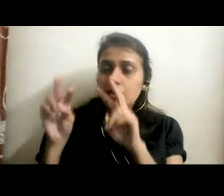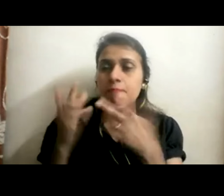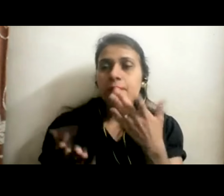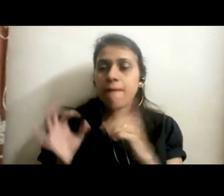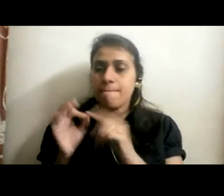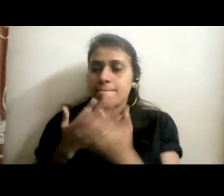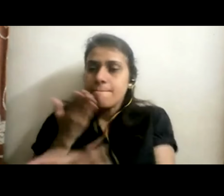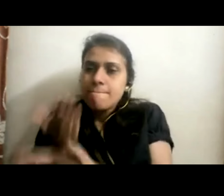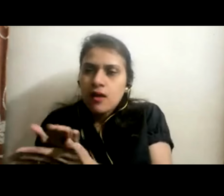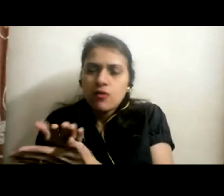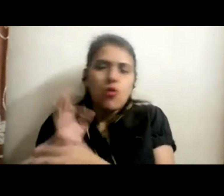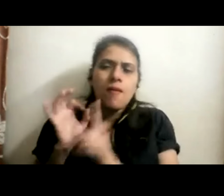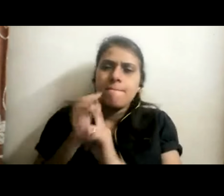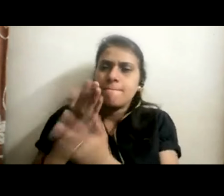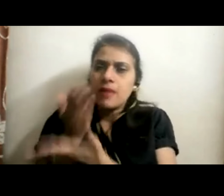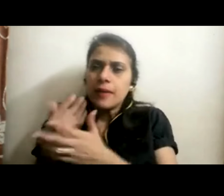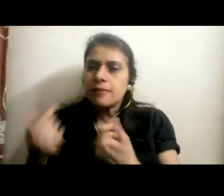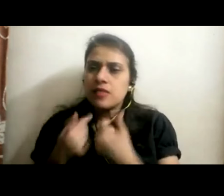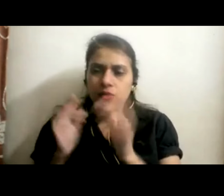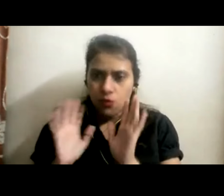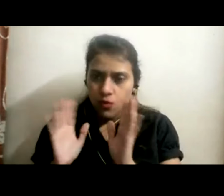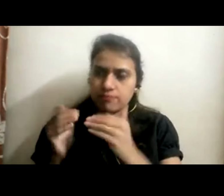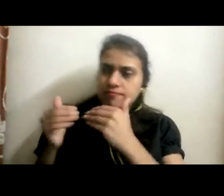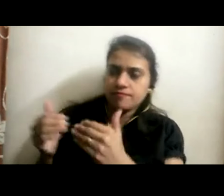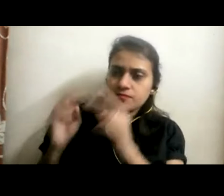broad binary. There are different,